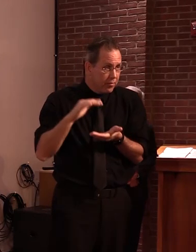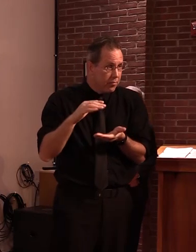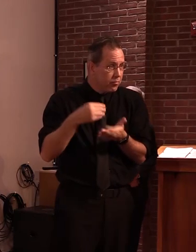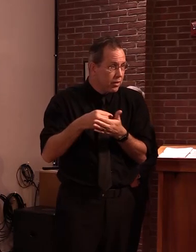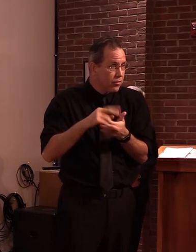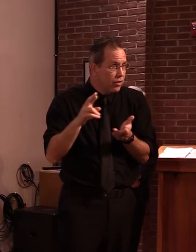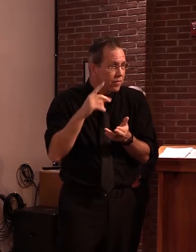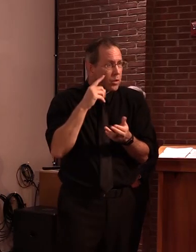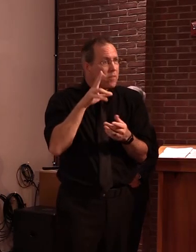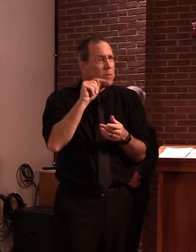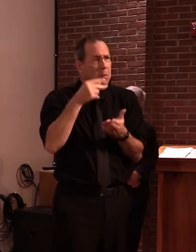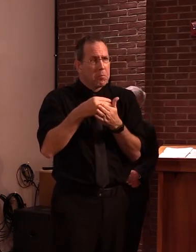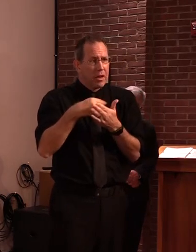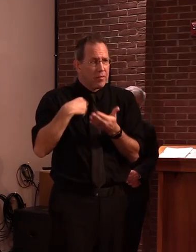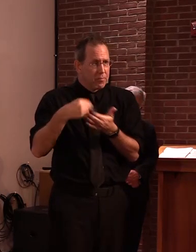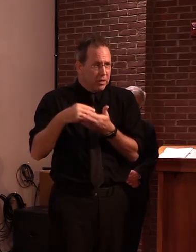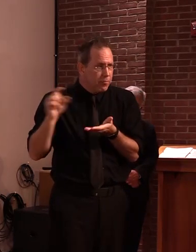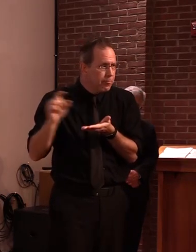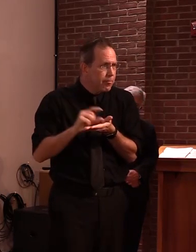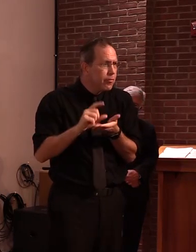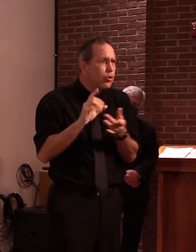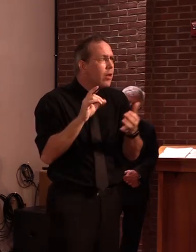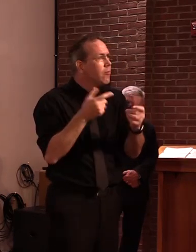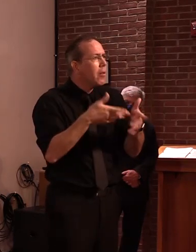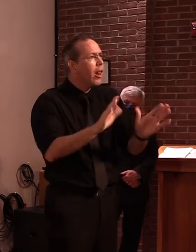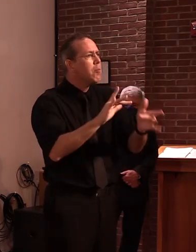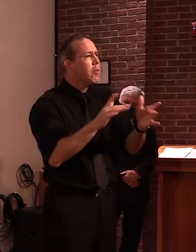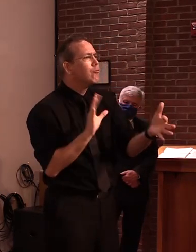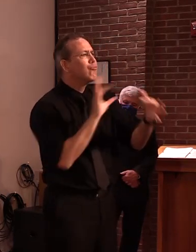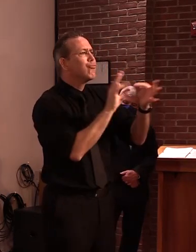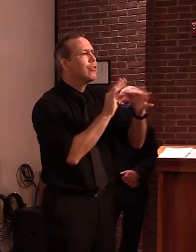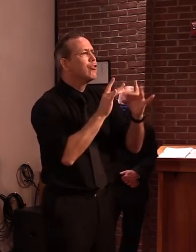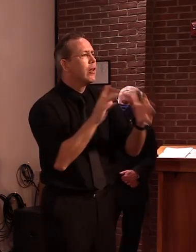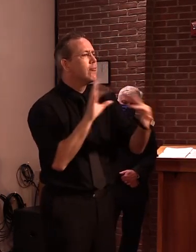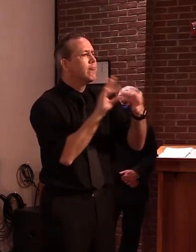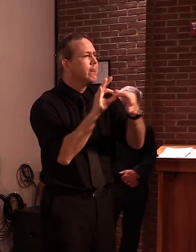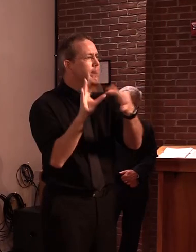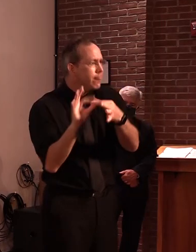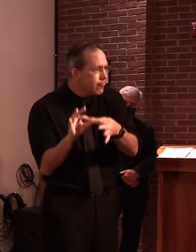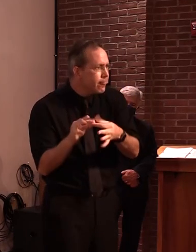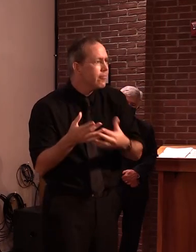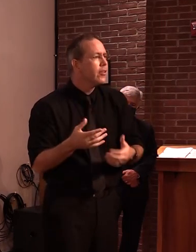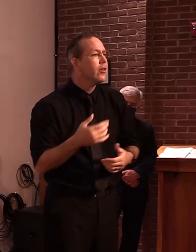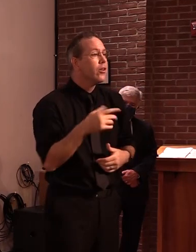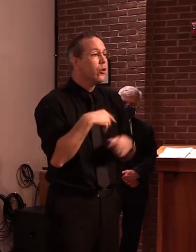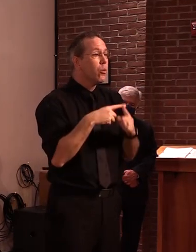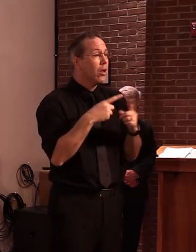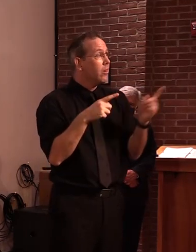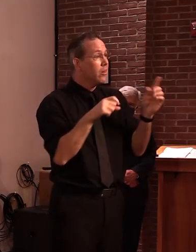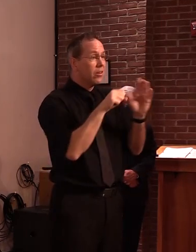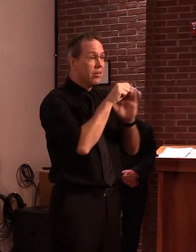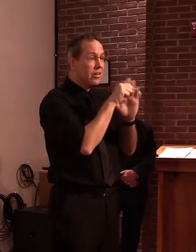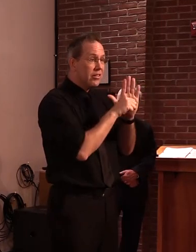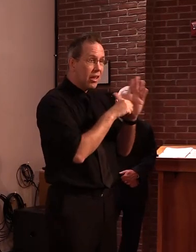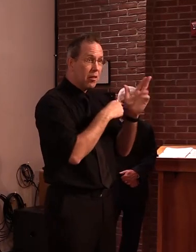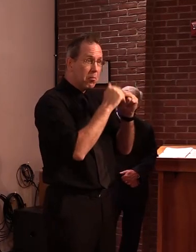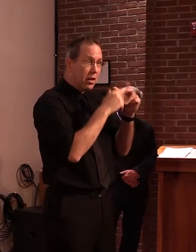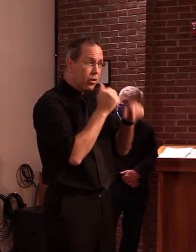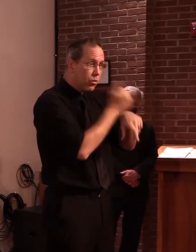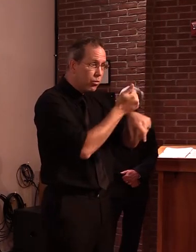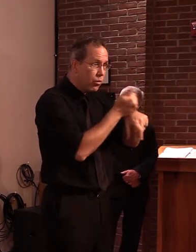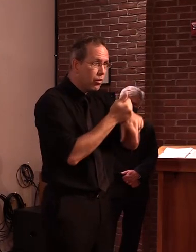can obtain internet access when it's available near them, that'll be helpful as well. But I still